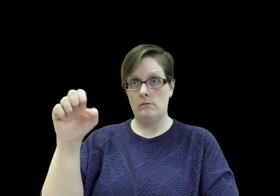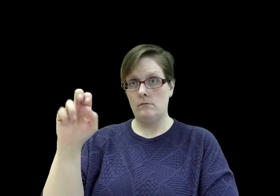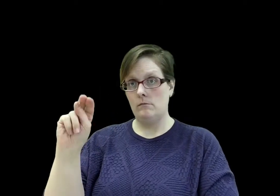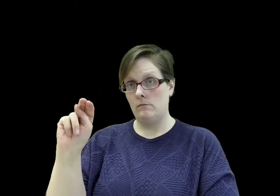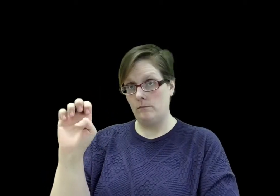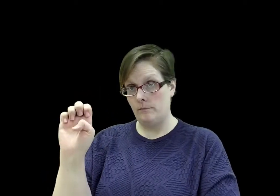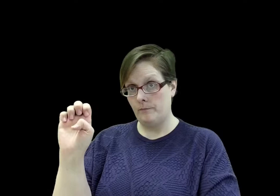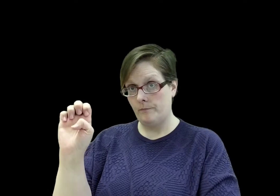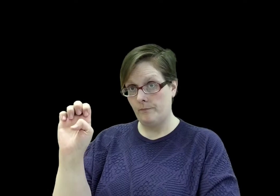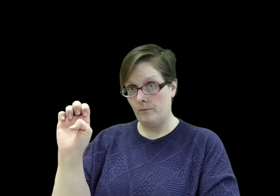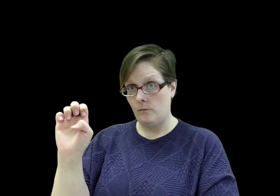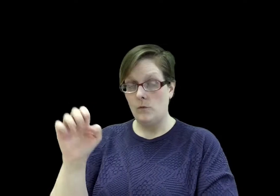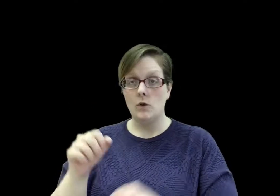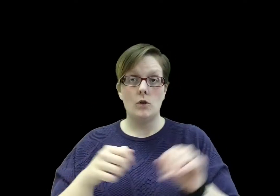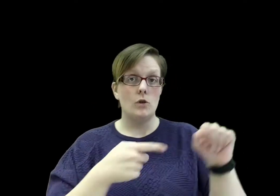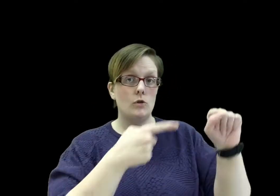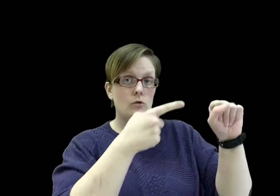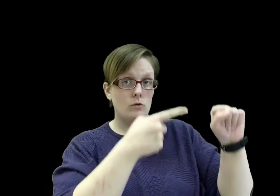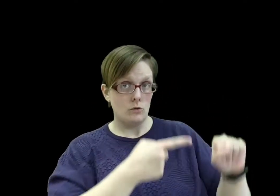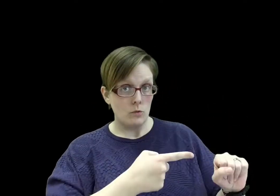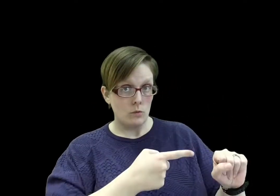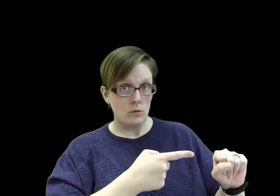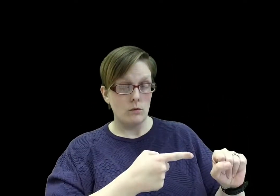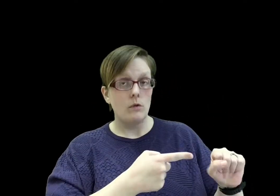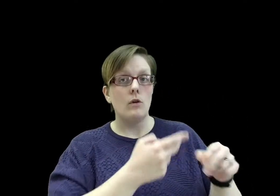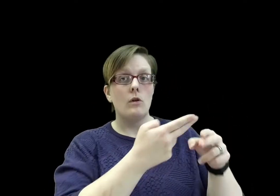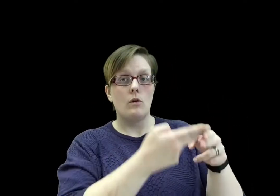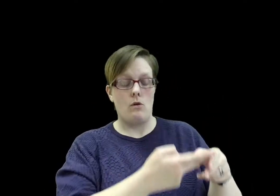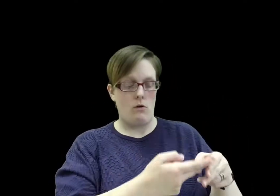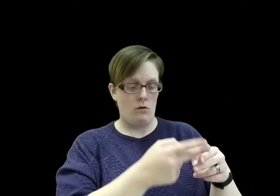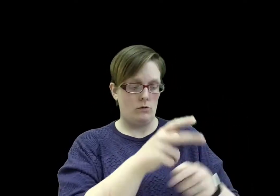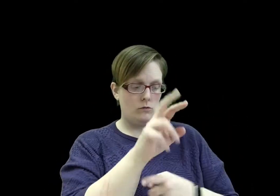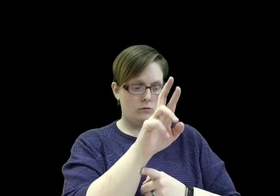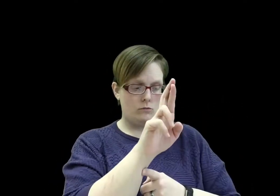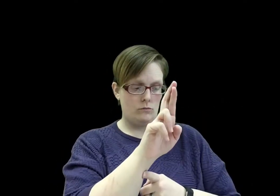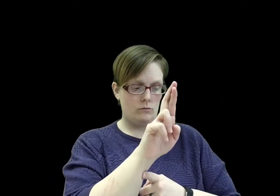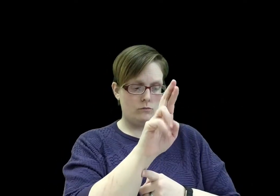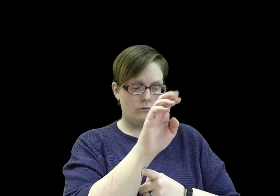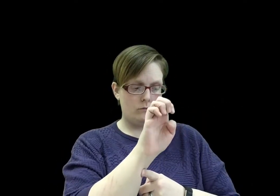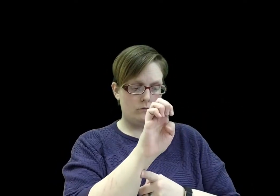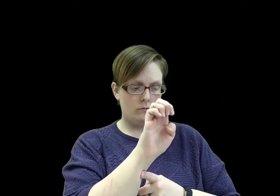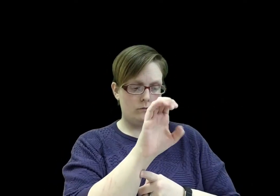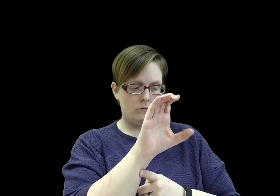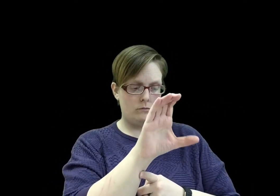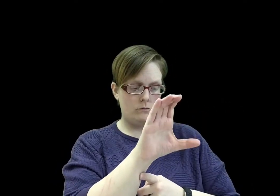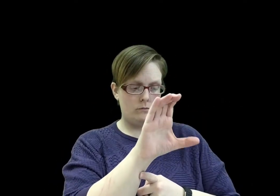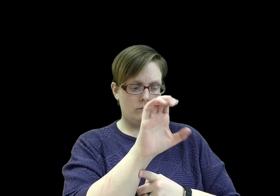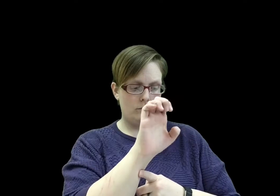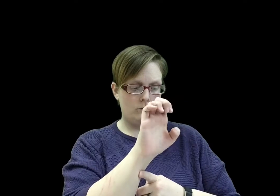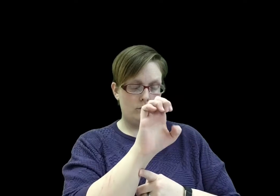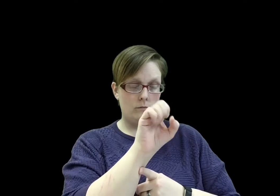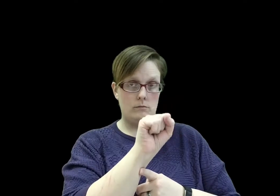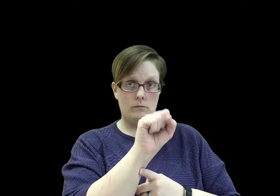or a dominant gene. The short is called recessive.